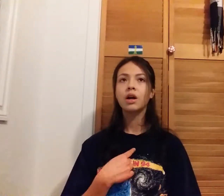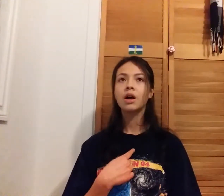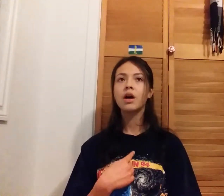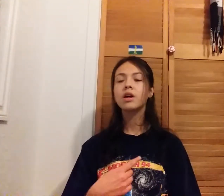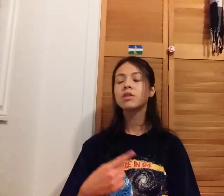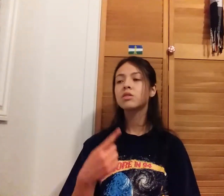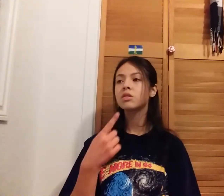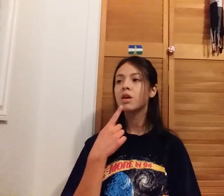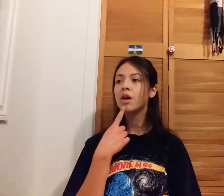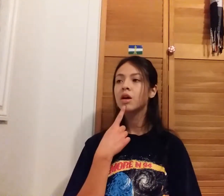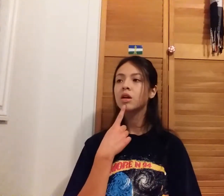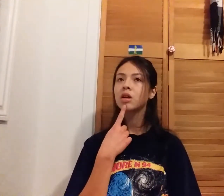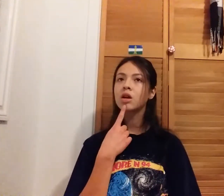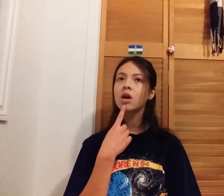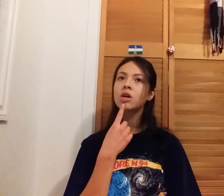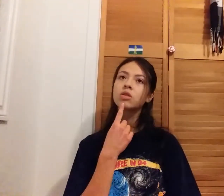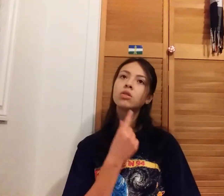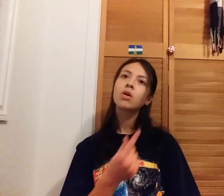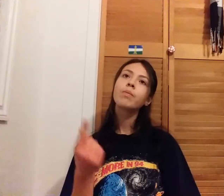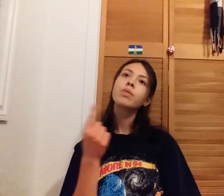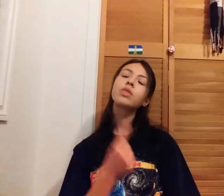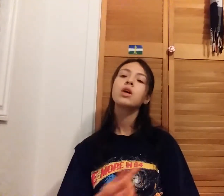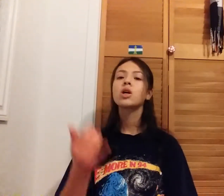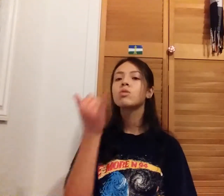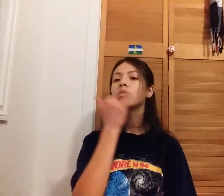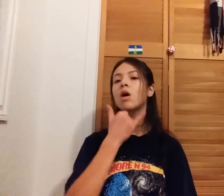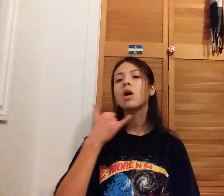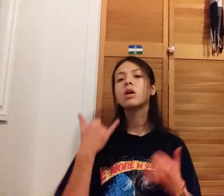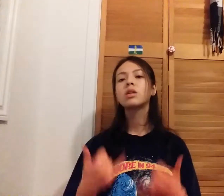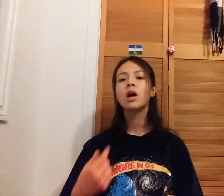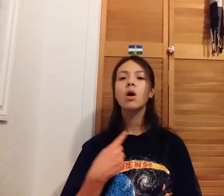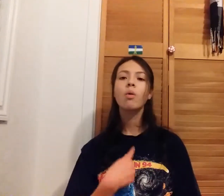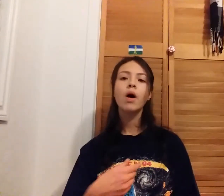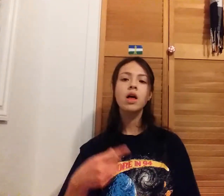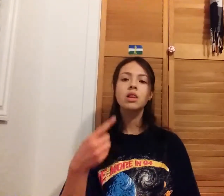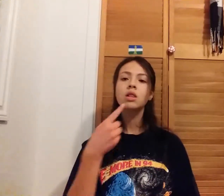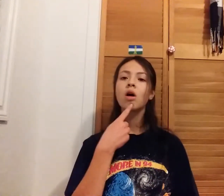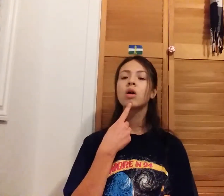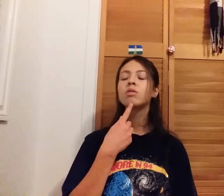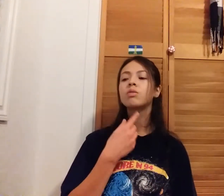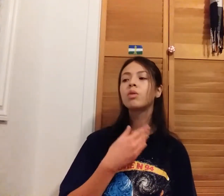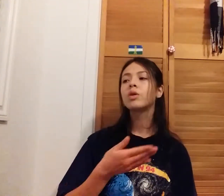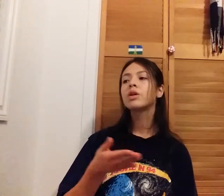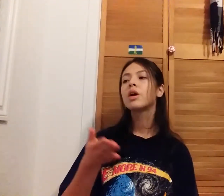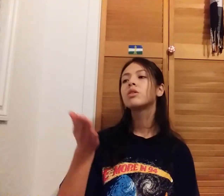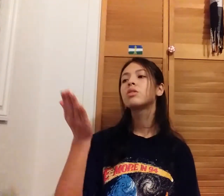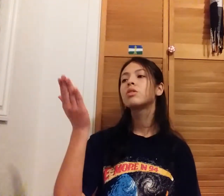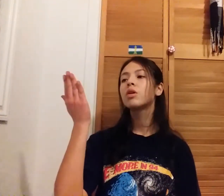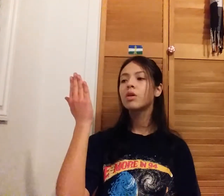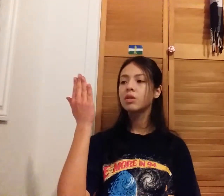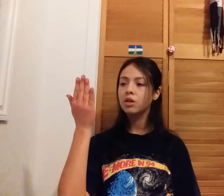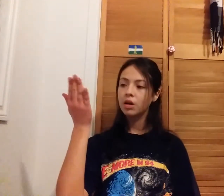I said something wrong, now I long for